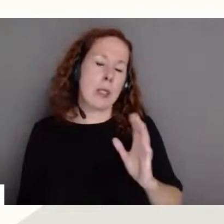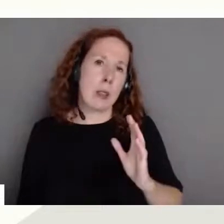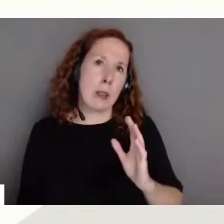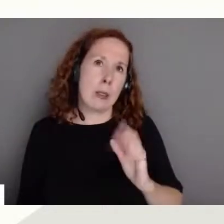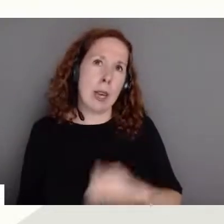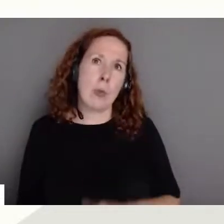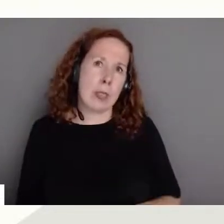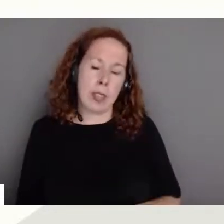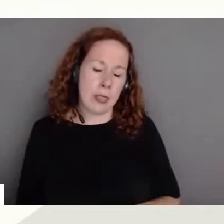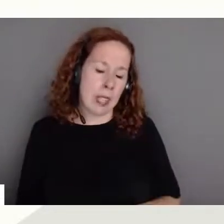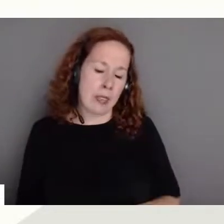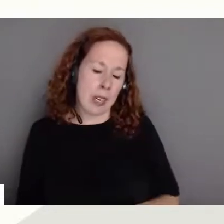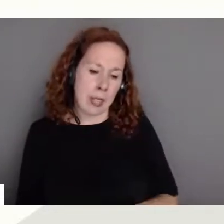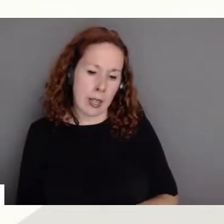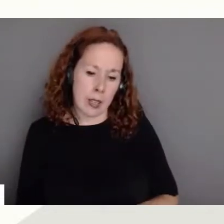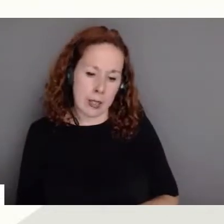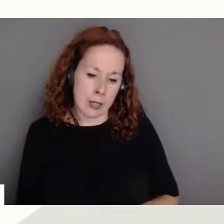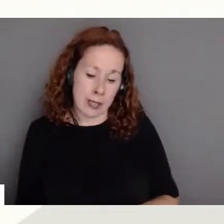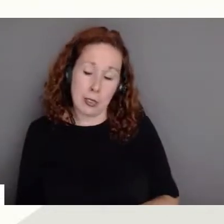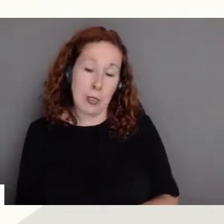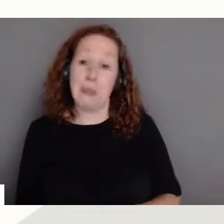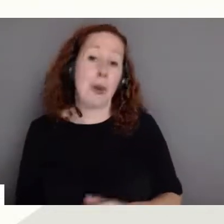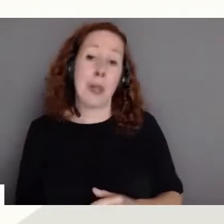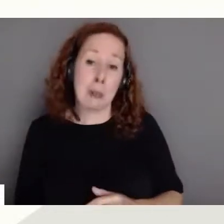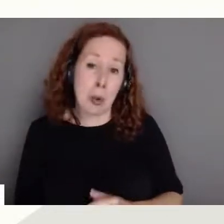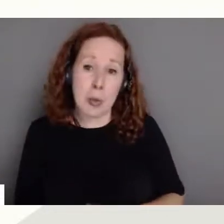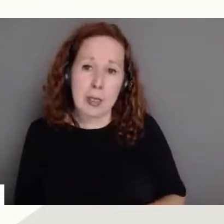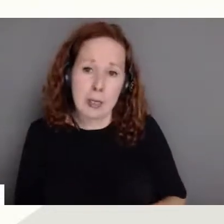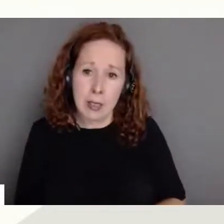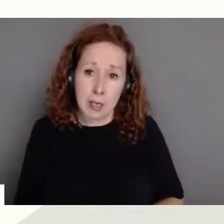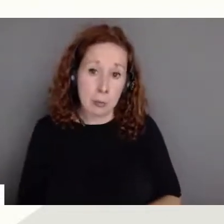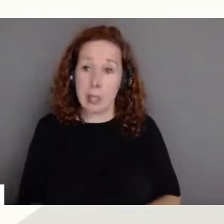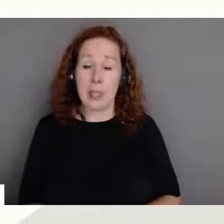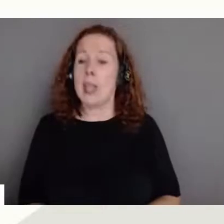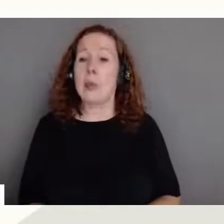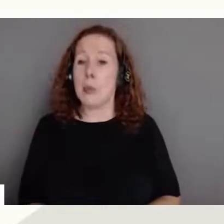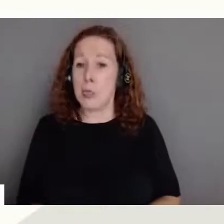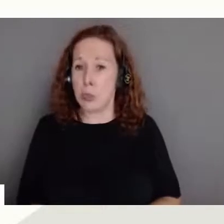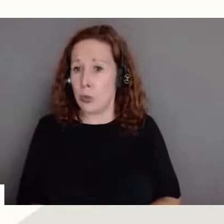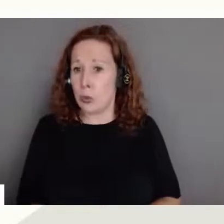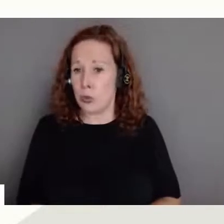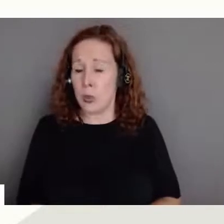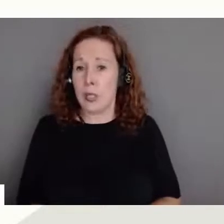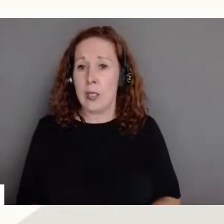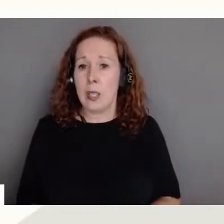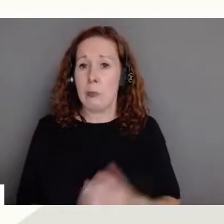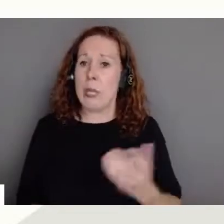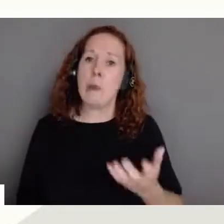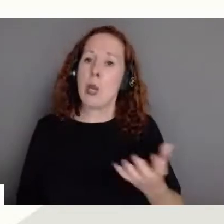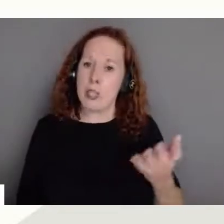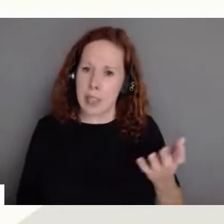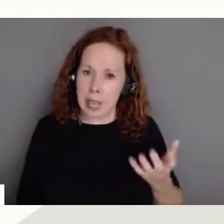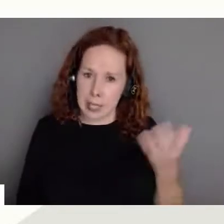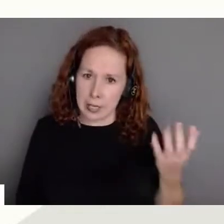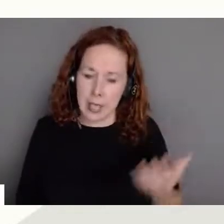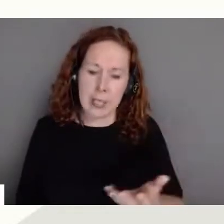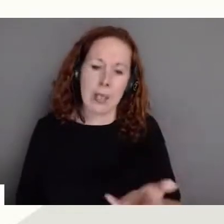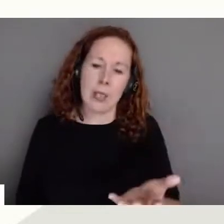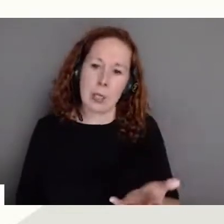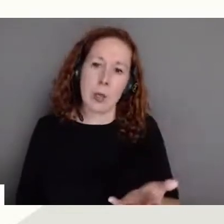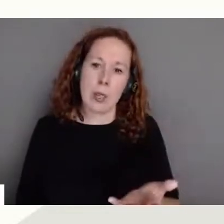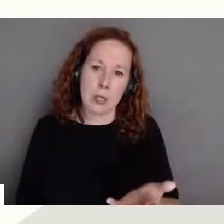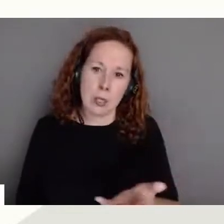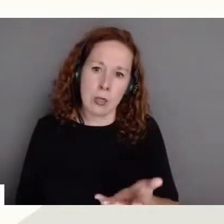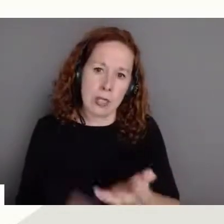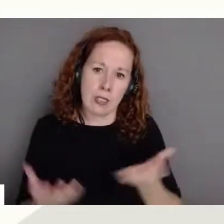Wow. that was definitely a vicarious euphoric moment, being able Yeah. to be a part of that and